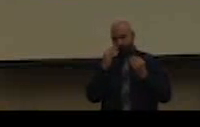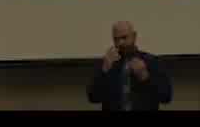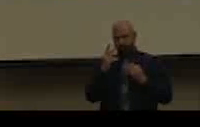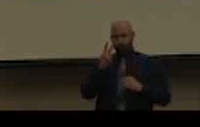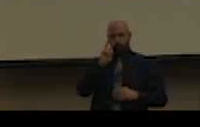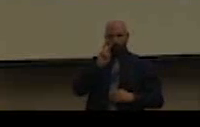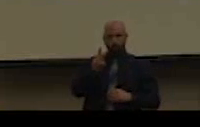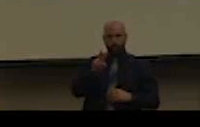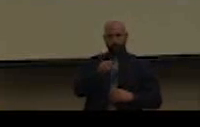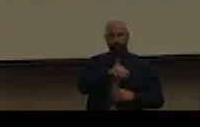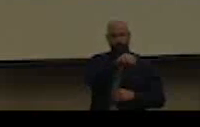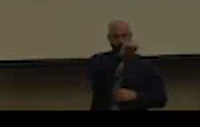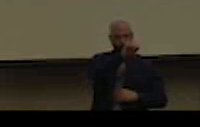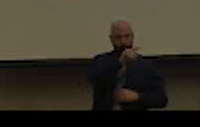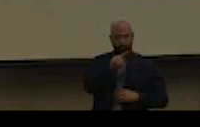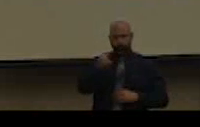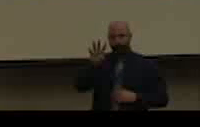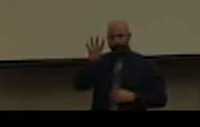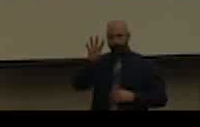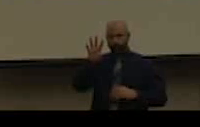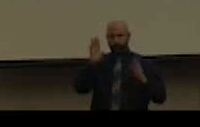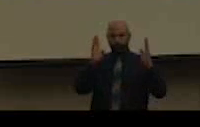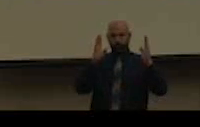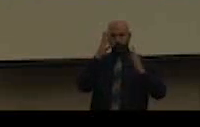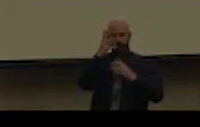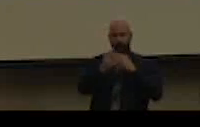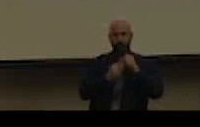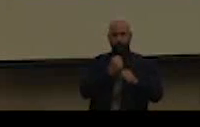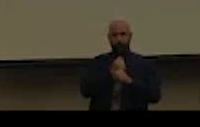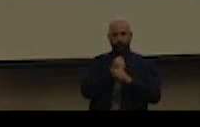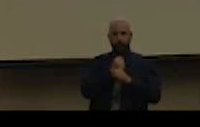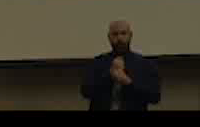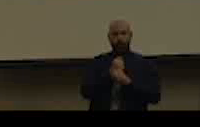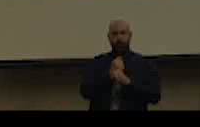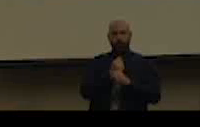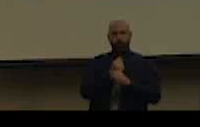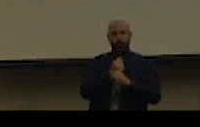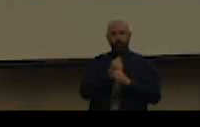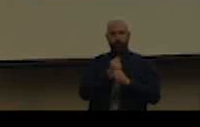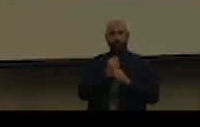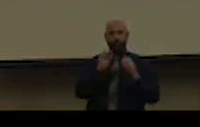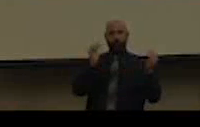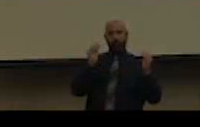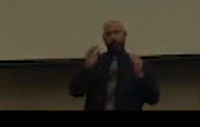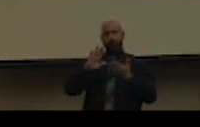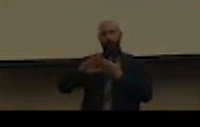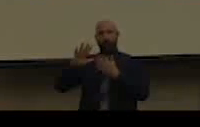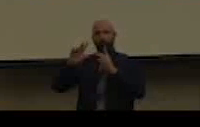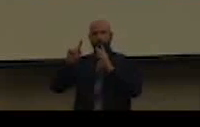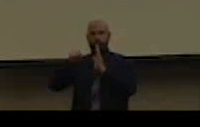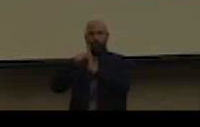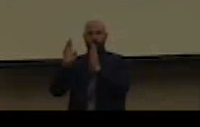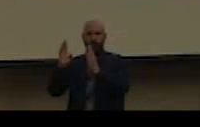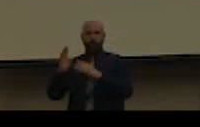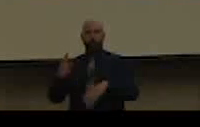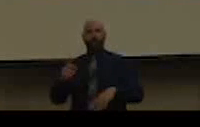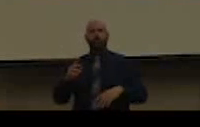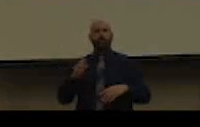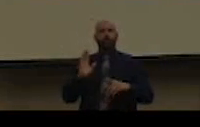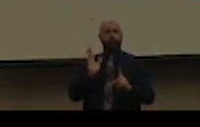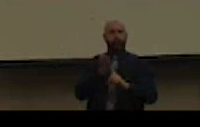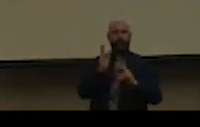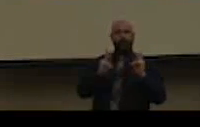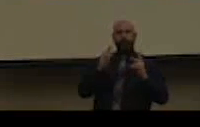we're talking about. It's a 4-year period, and it kind of bookends nicely with the college period, and it's just kind of getting people to think about, this is